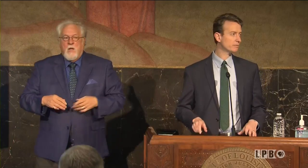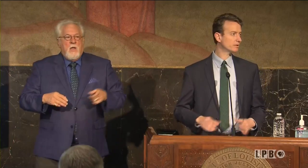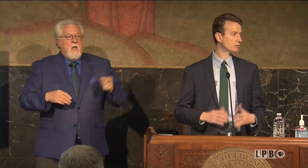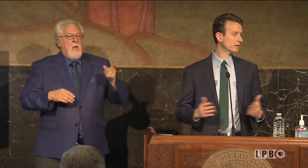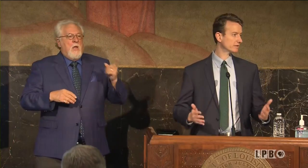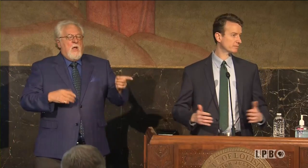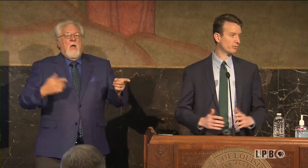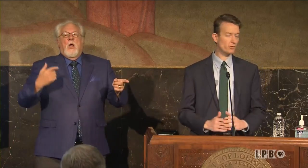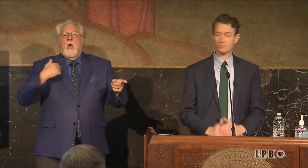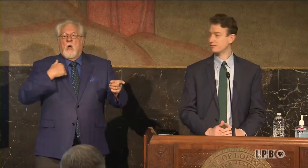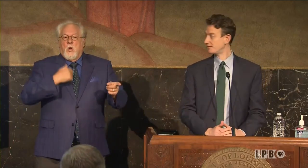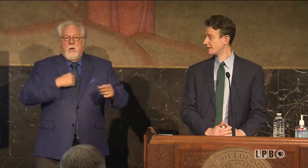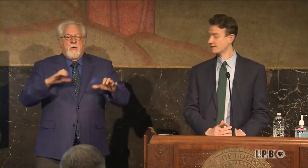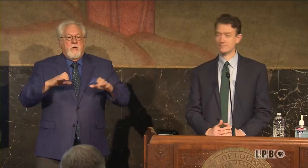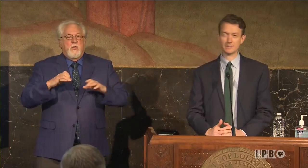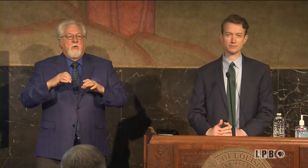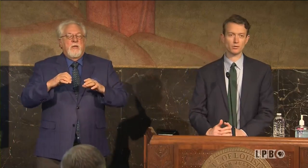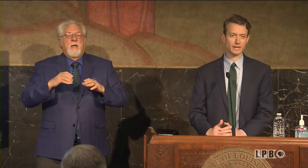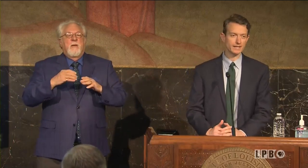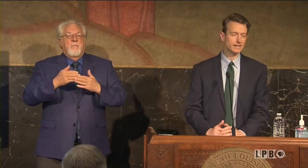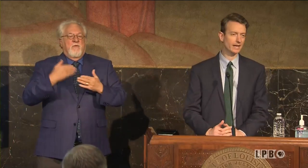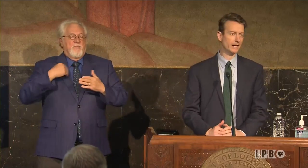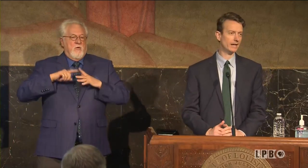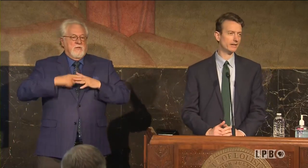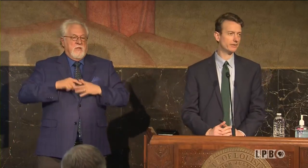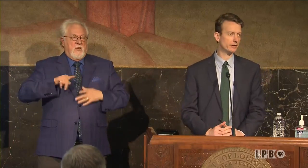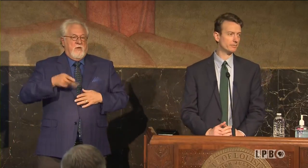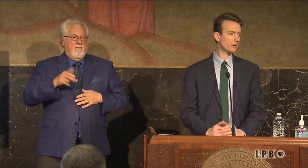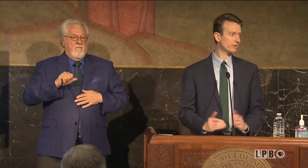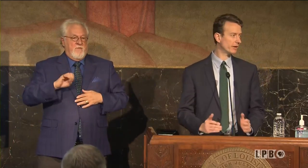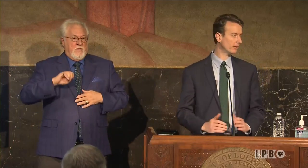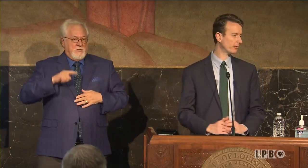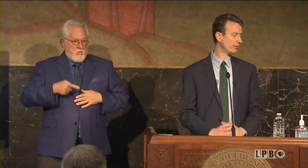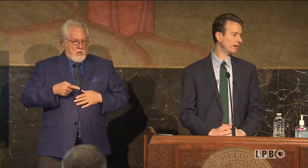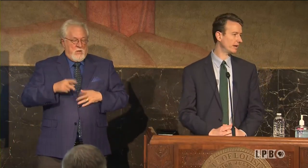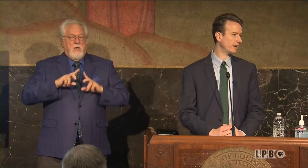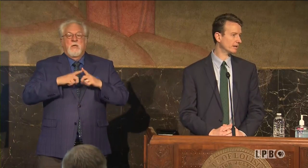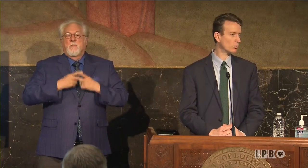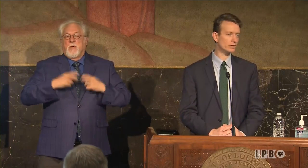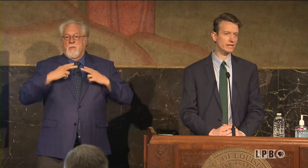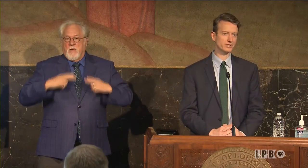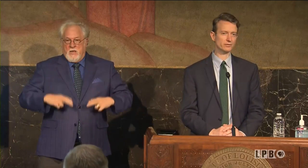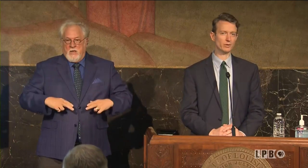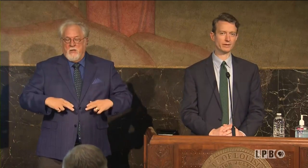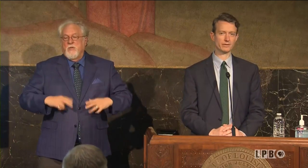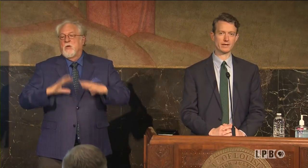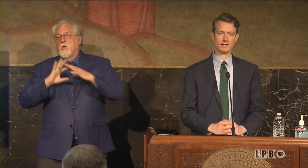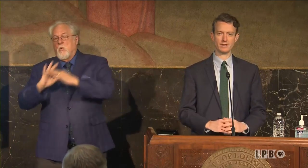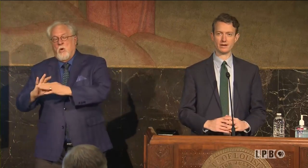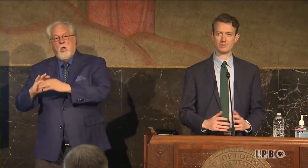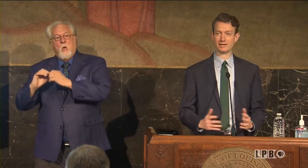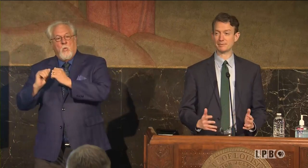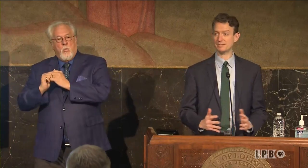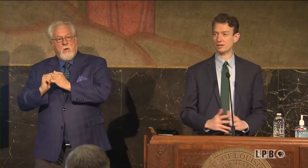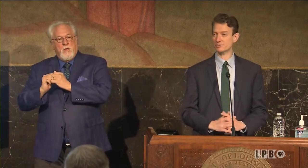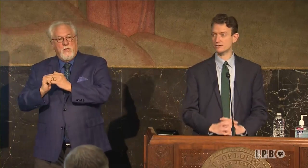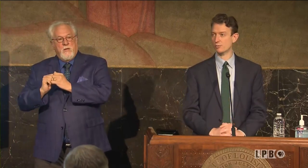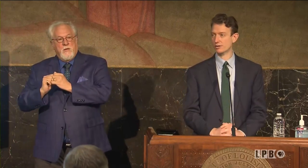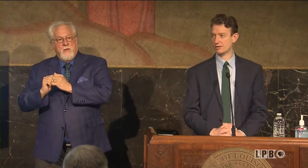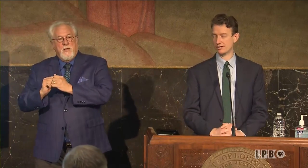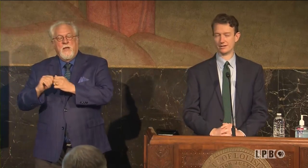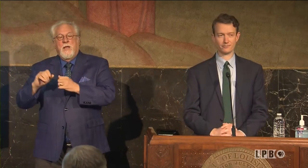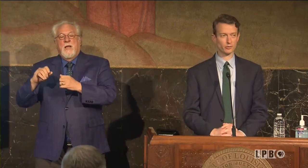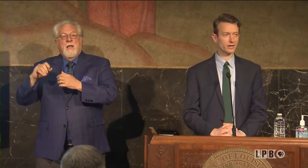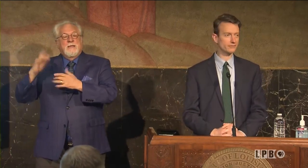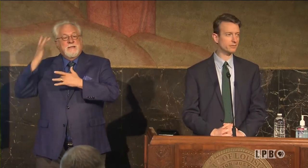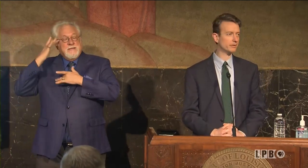As we've been doing since before we moved even into phase 1, the Department of Health, in coordination with the epidemiologists who